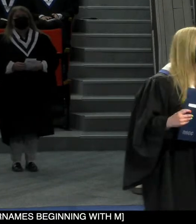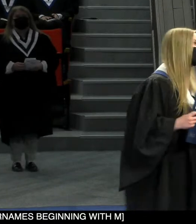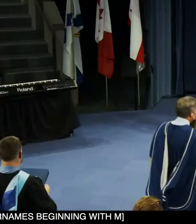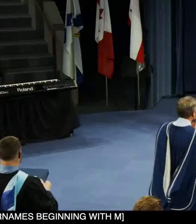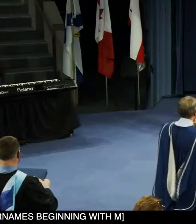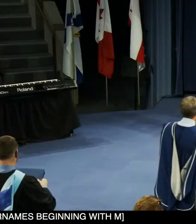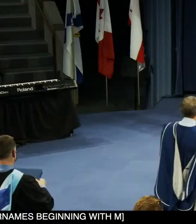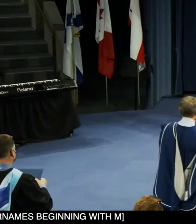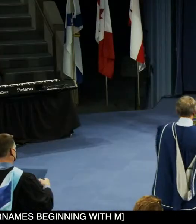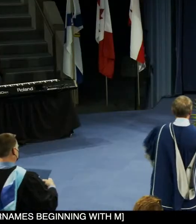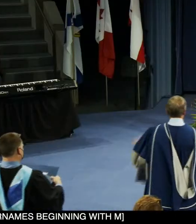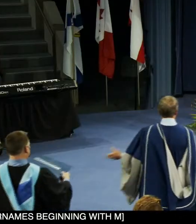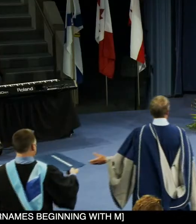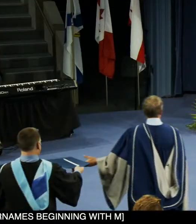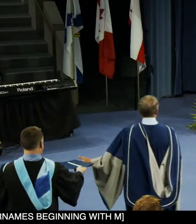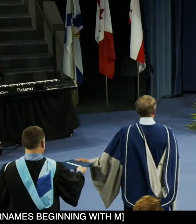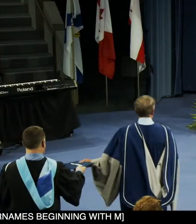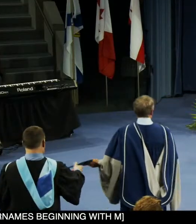Sarah McDonald.